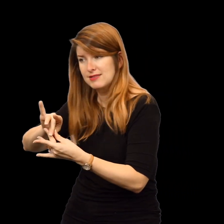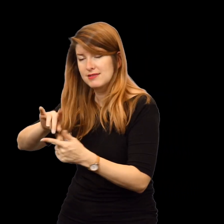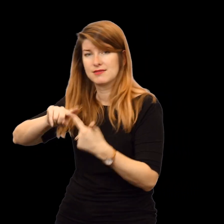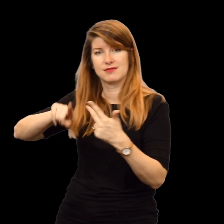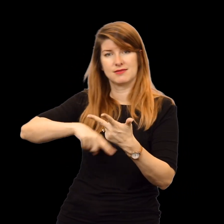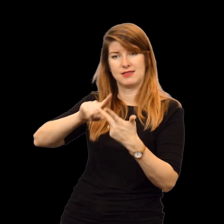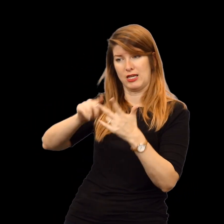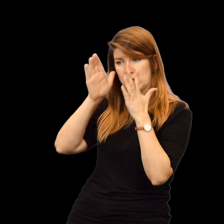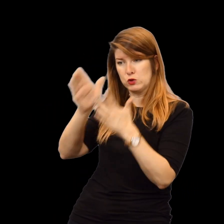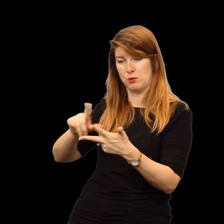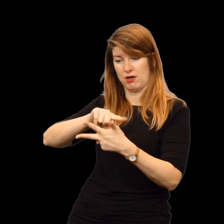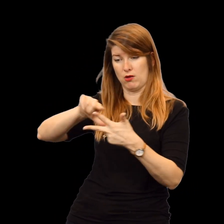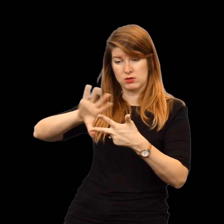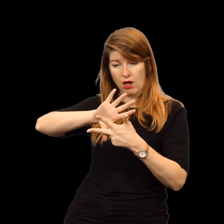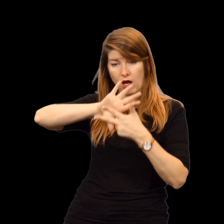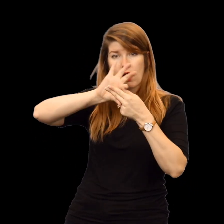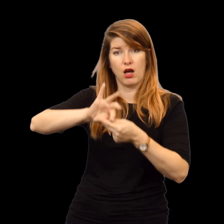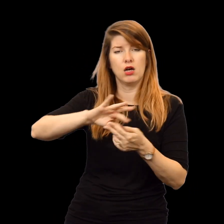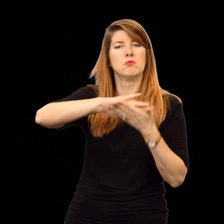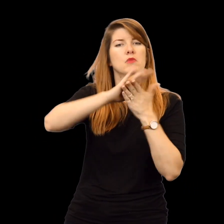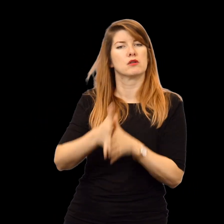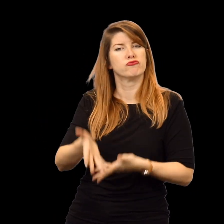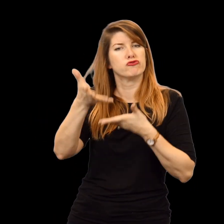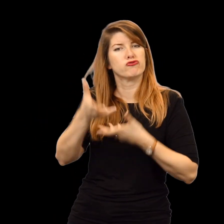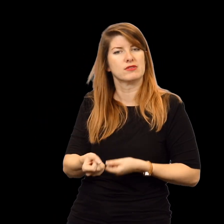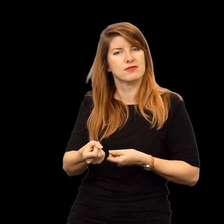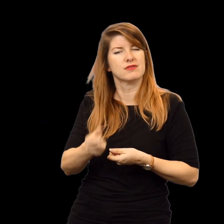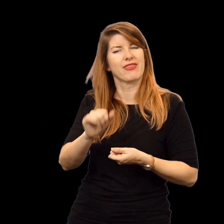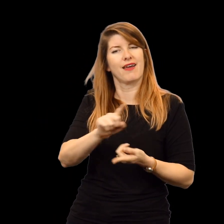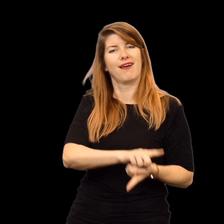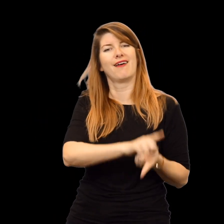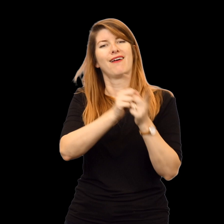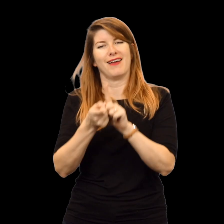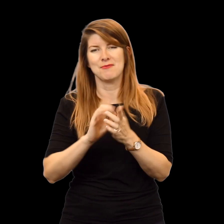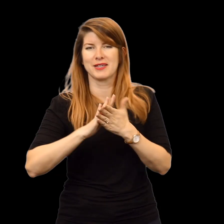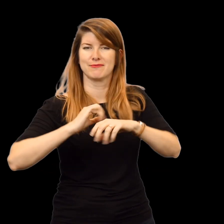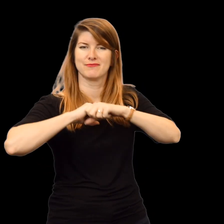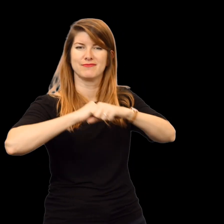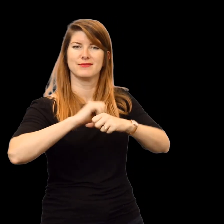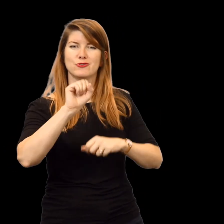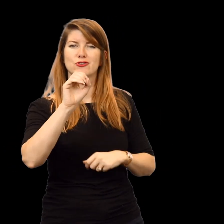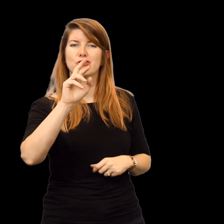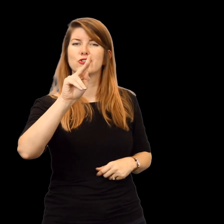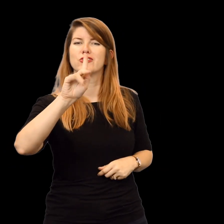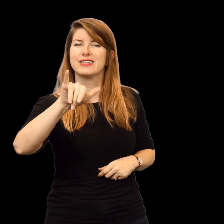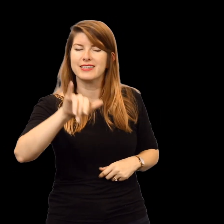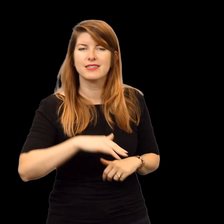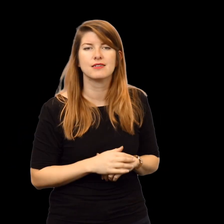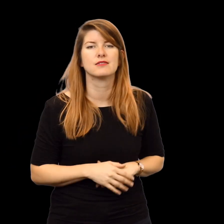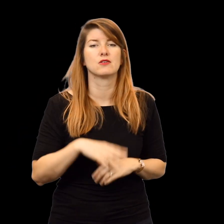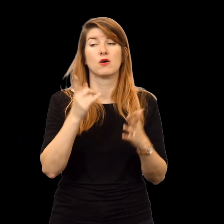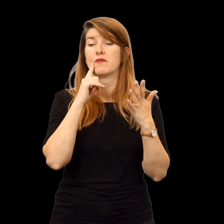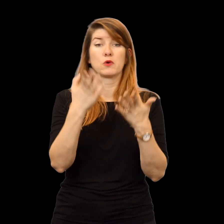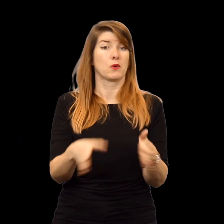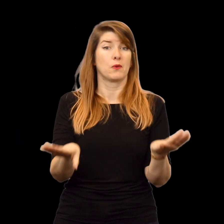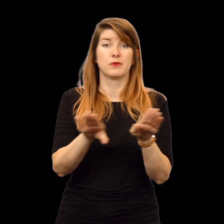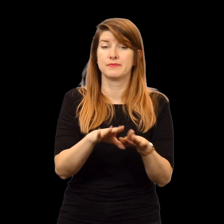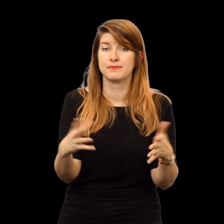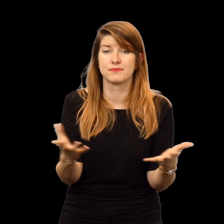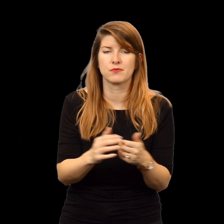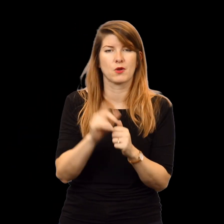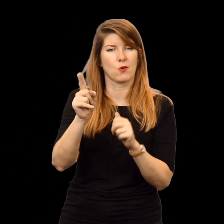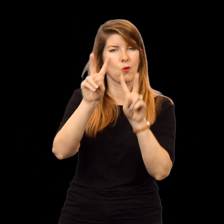and attunement equal trust, which then translates into security. So just